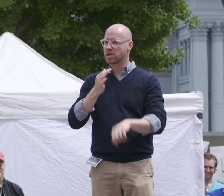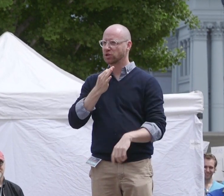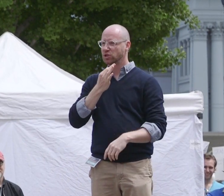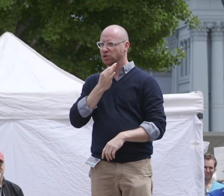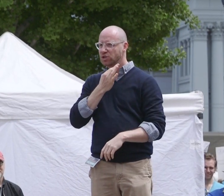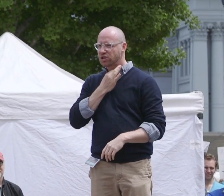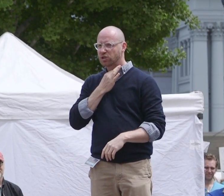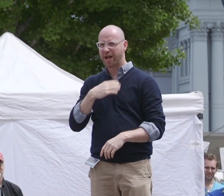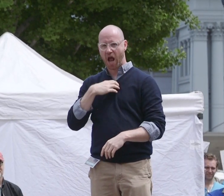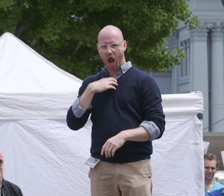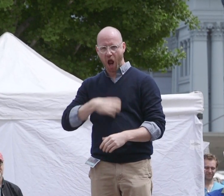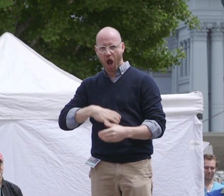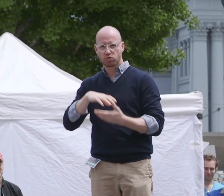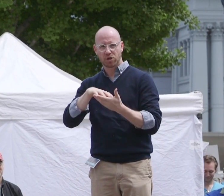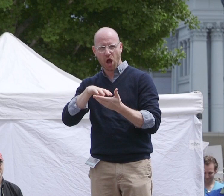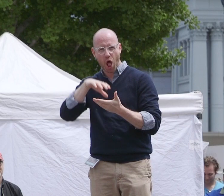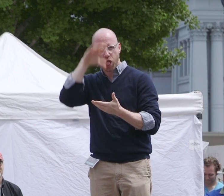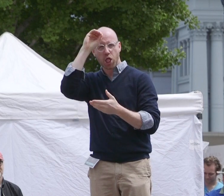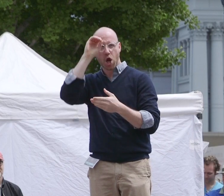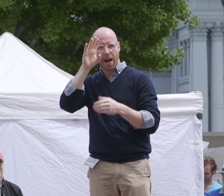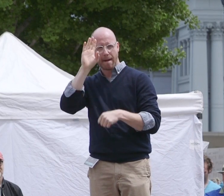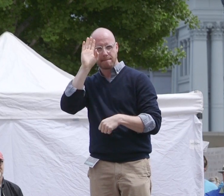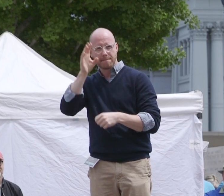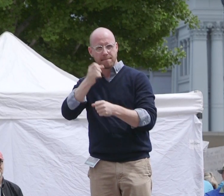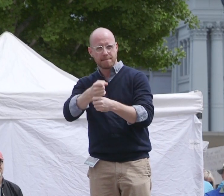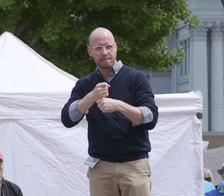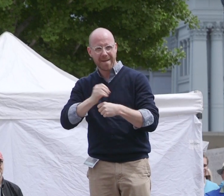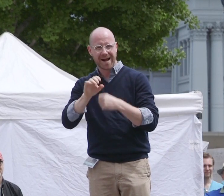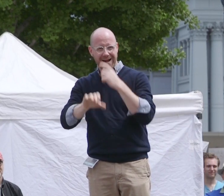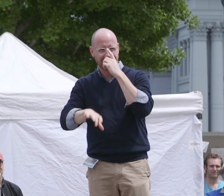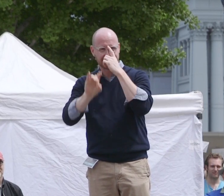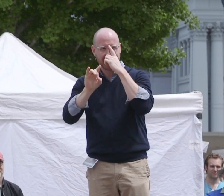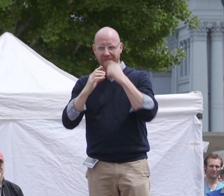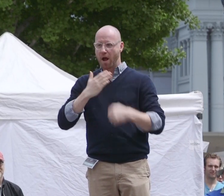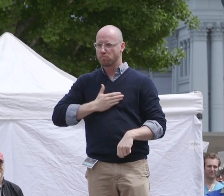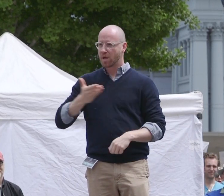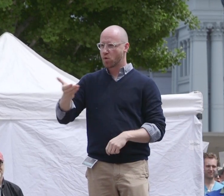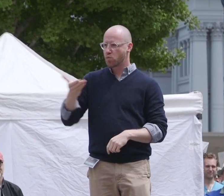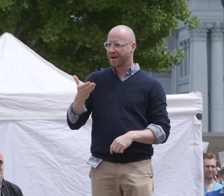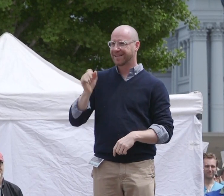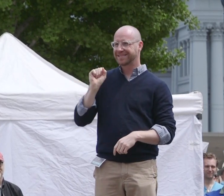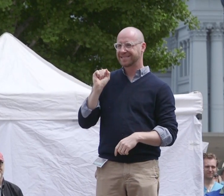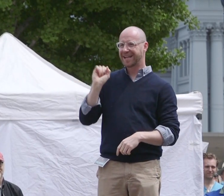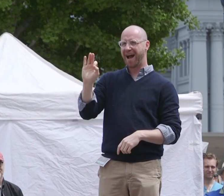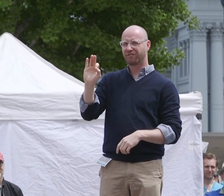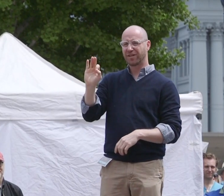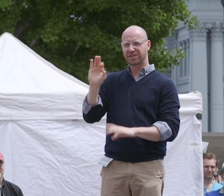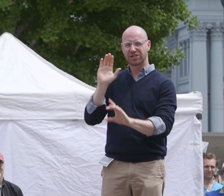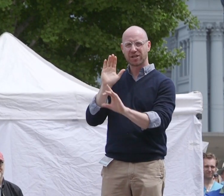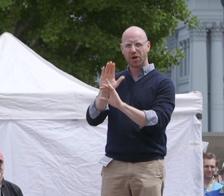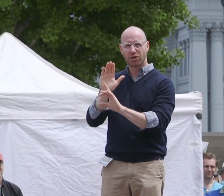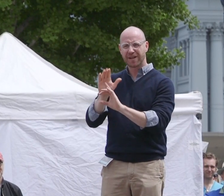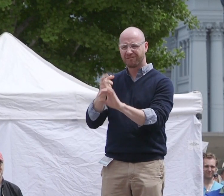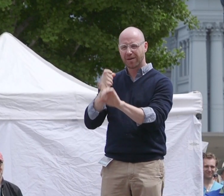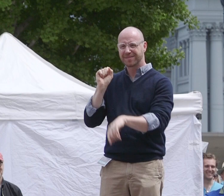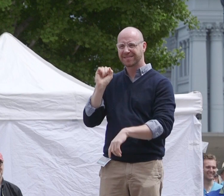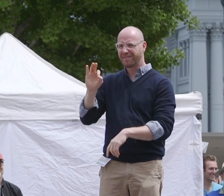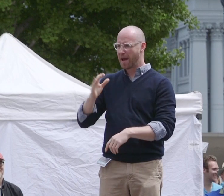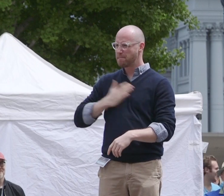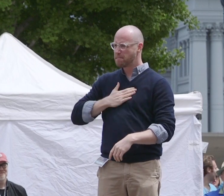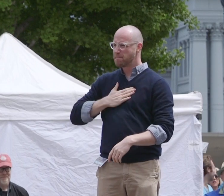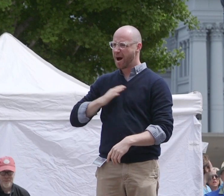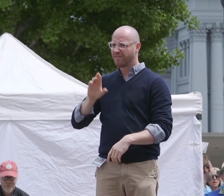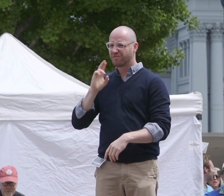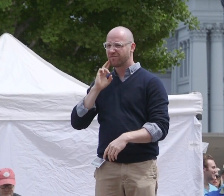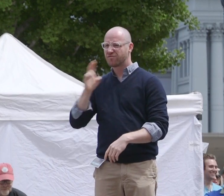learn, make, and discover. Please welcome San Francisco's own and my goddamn friend,